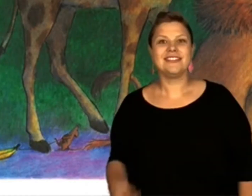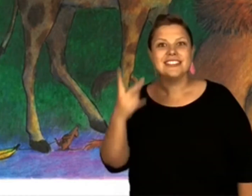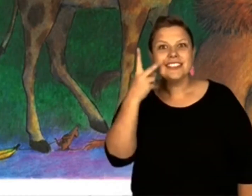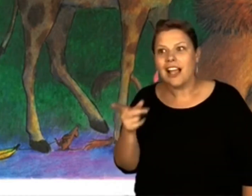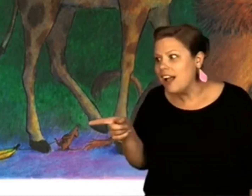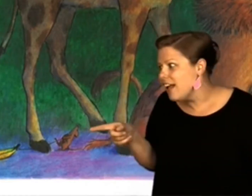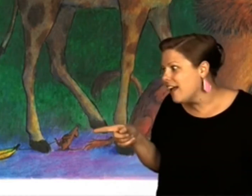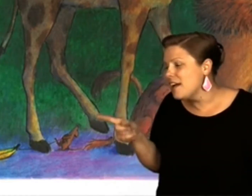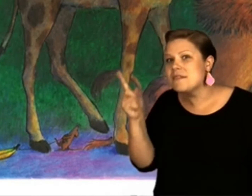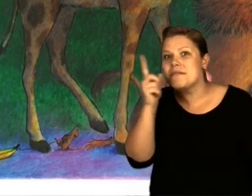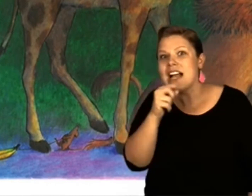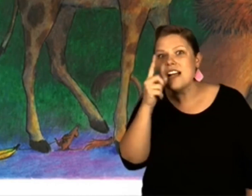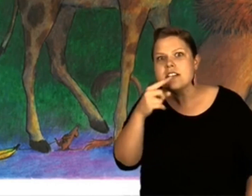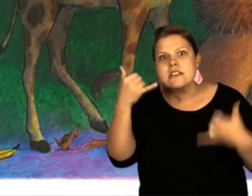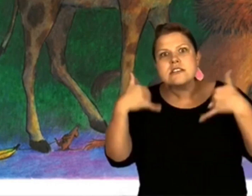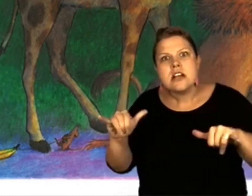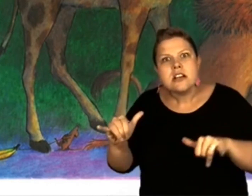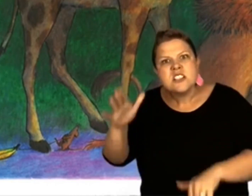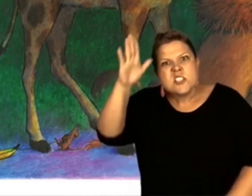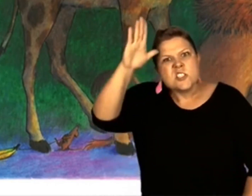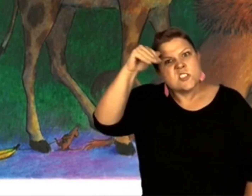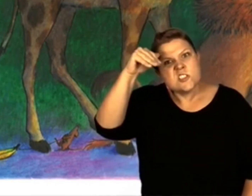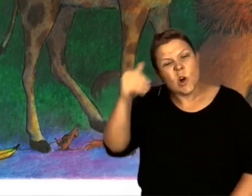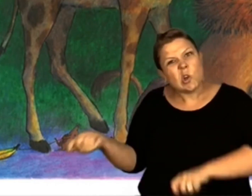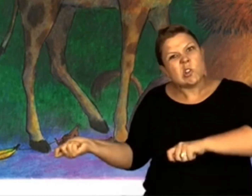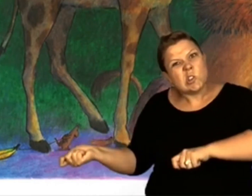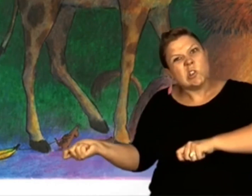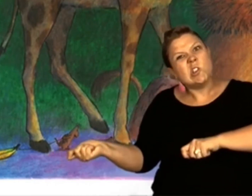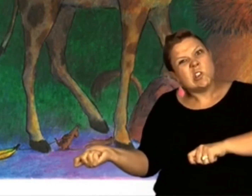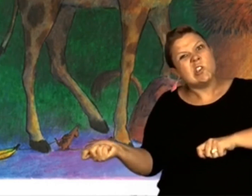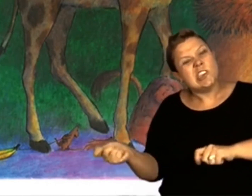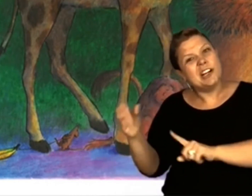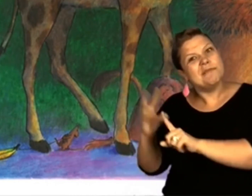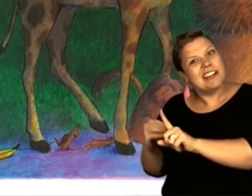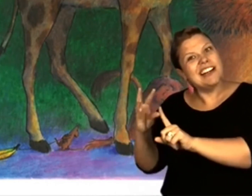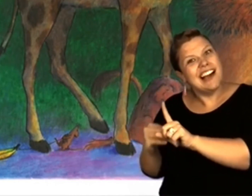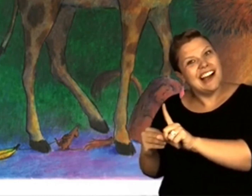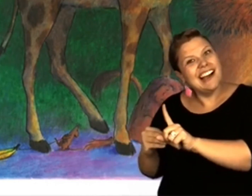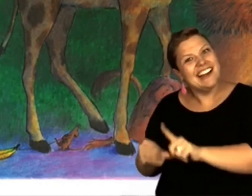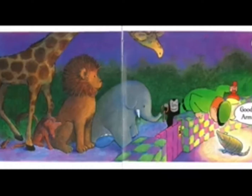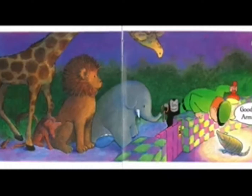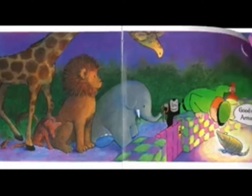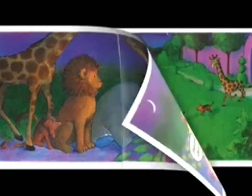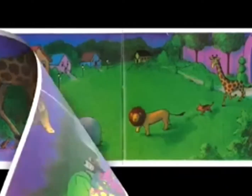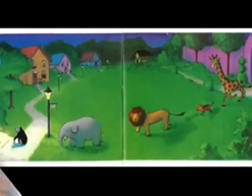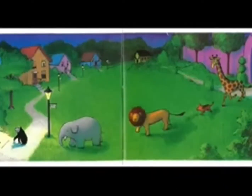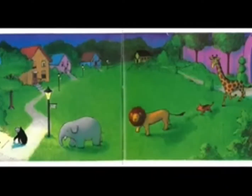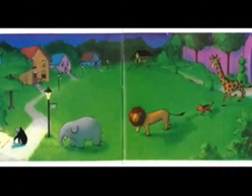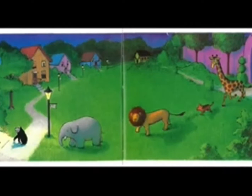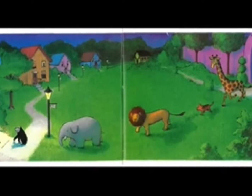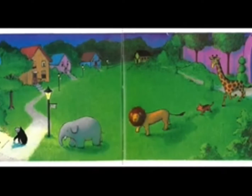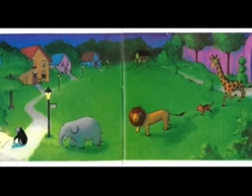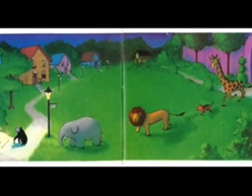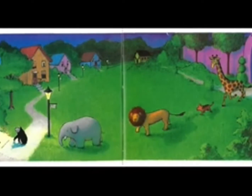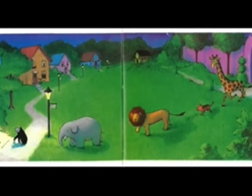jumped out. There's the mouse, still pulling along that banana.